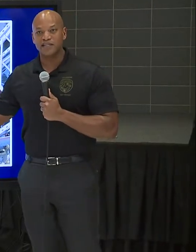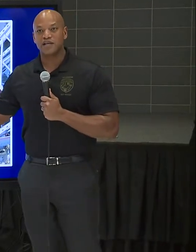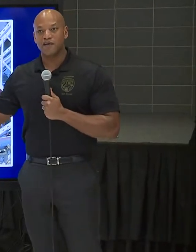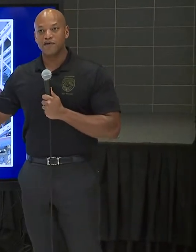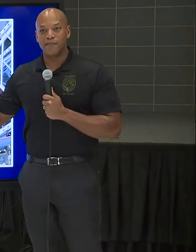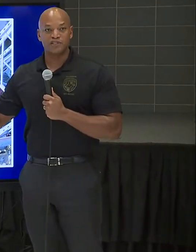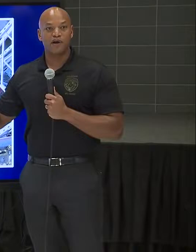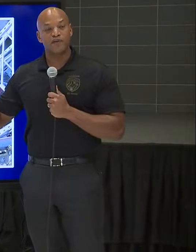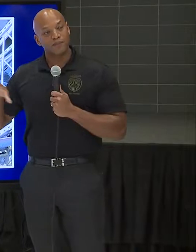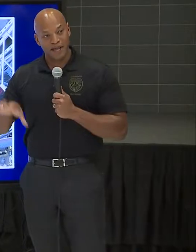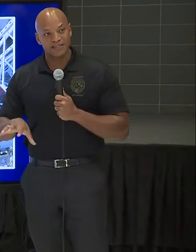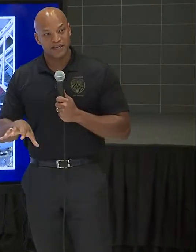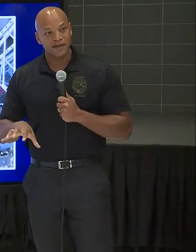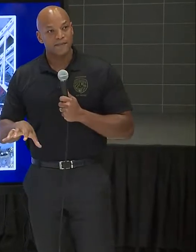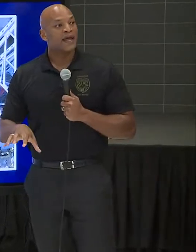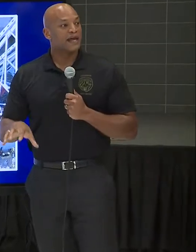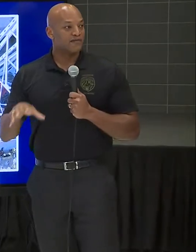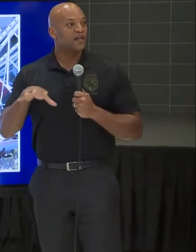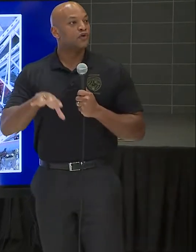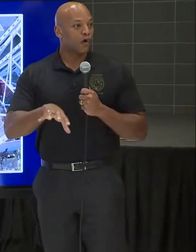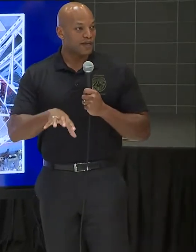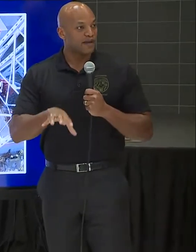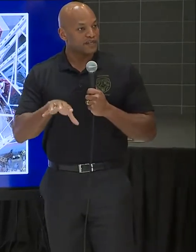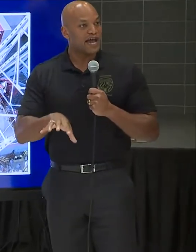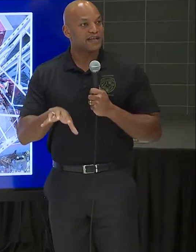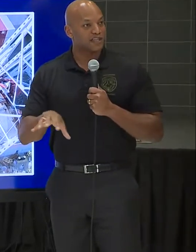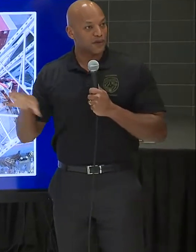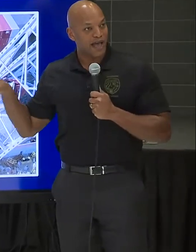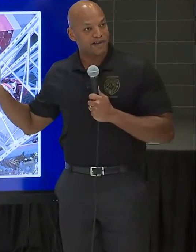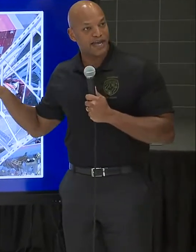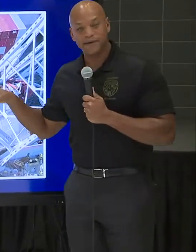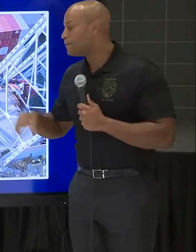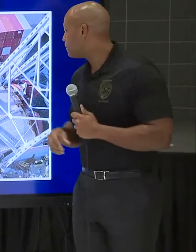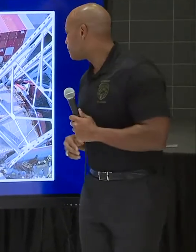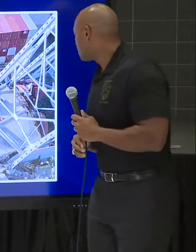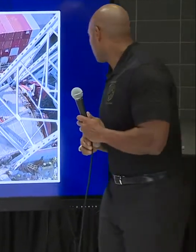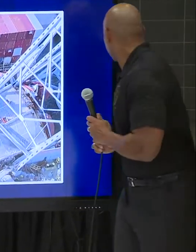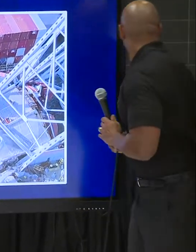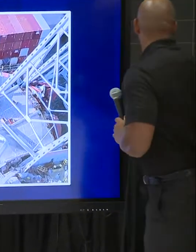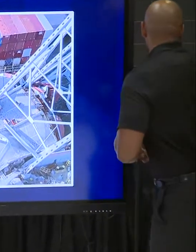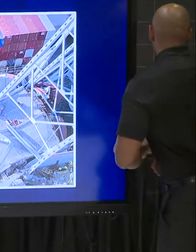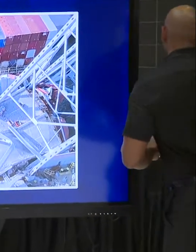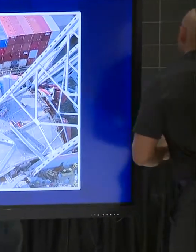clear sense of the measure of complexity and of the enormity of the task that we have at hand.